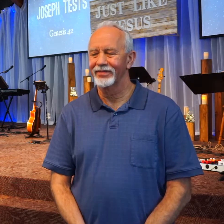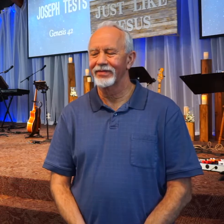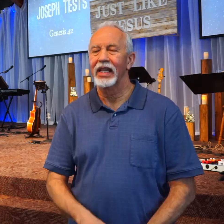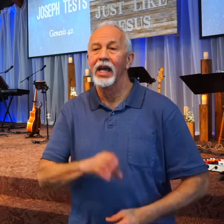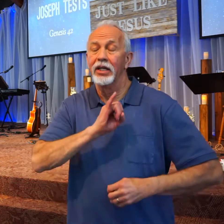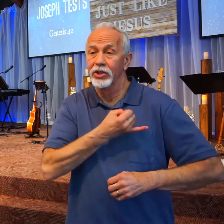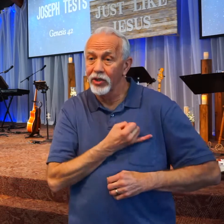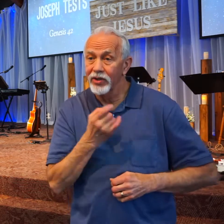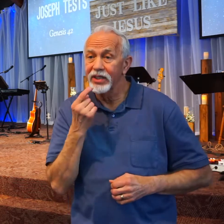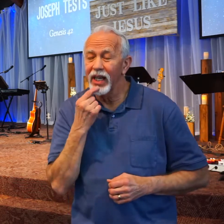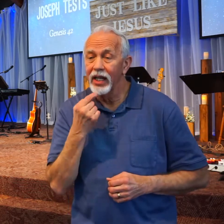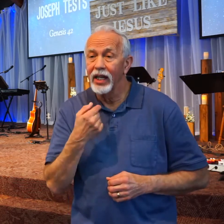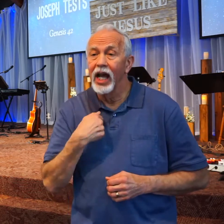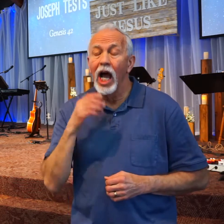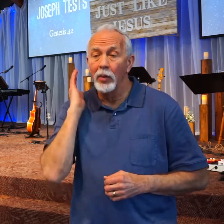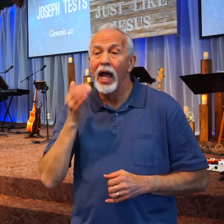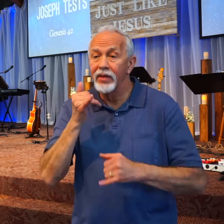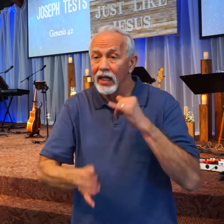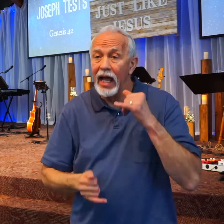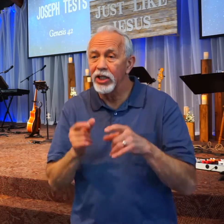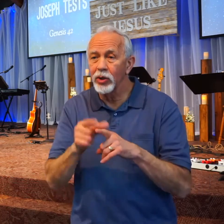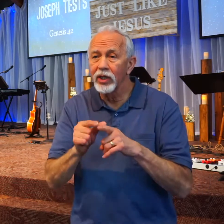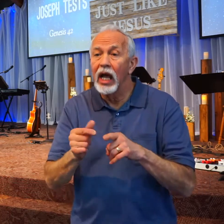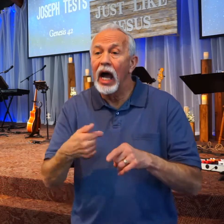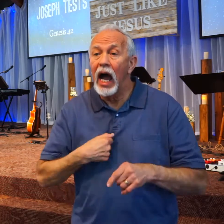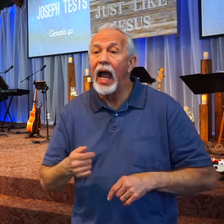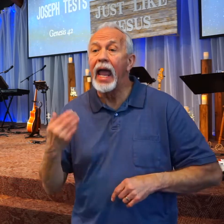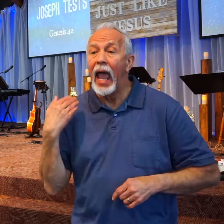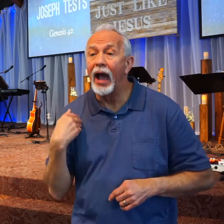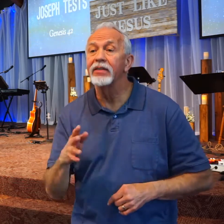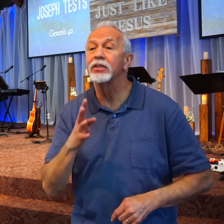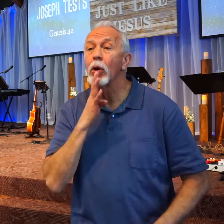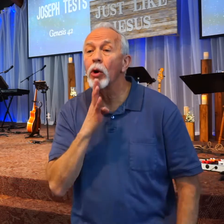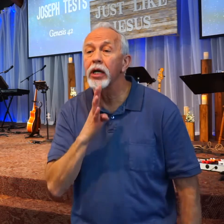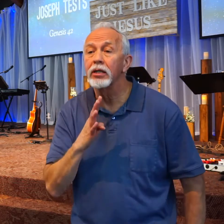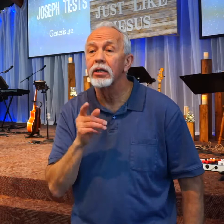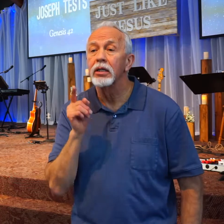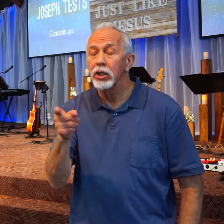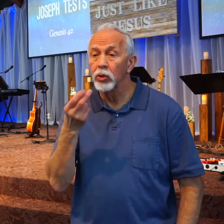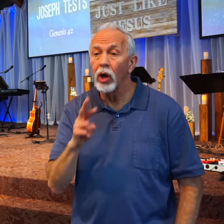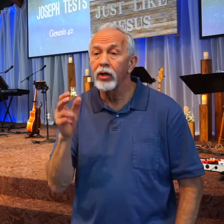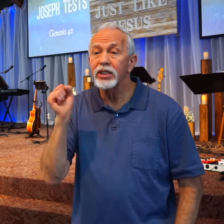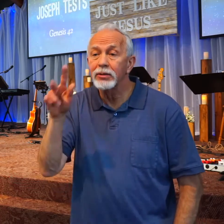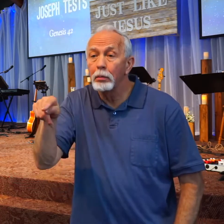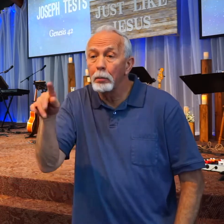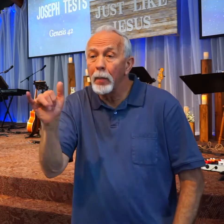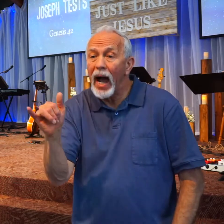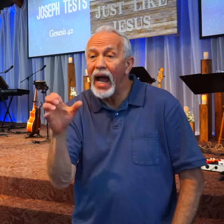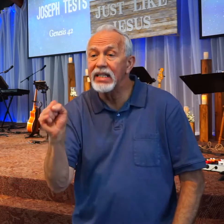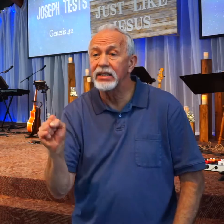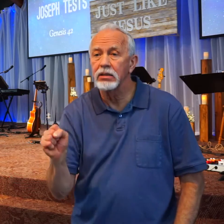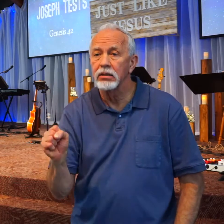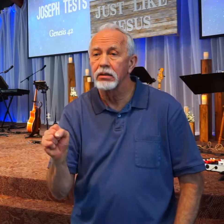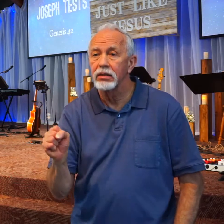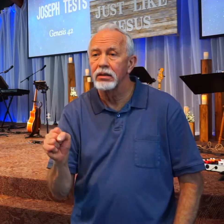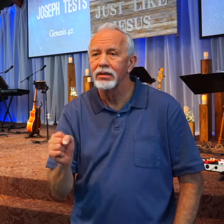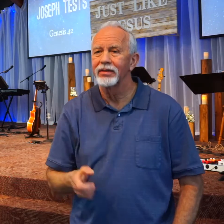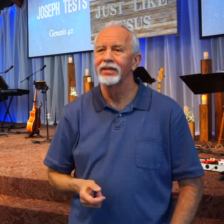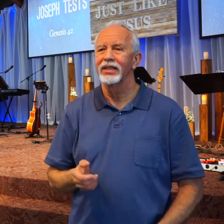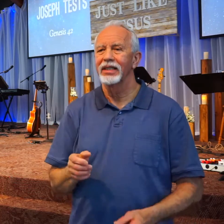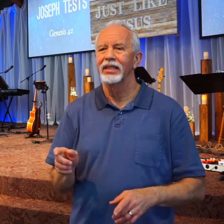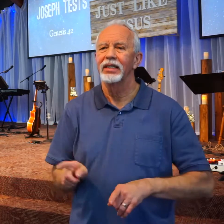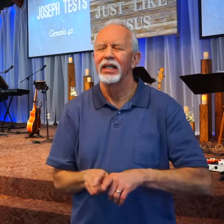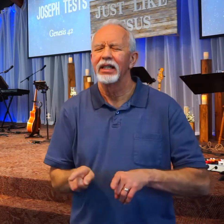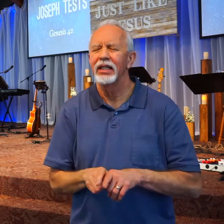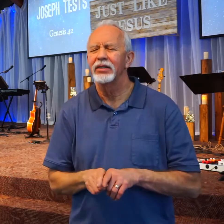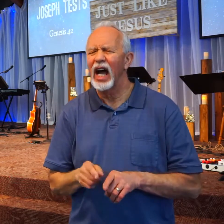Joseph said, "I'm going to have the last word." He said, "I have spoken. You are spies." It's kind of like that guy on Mandalorian,